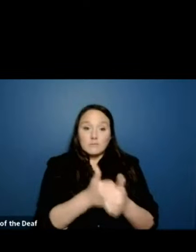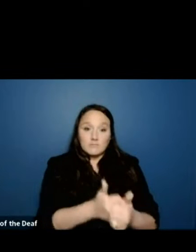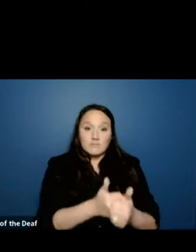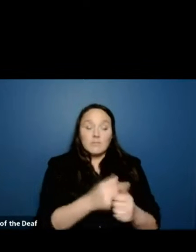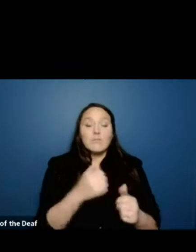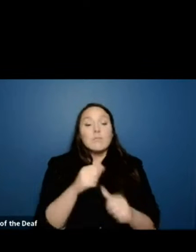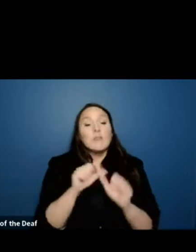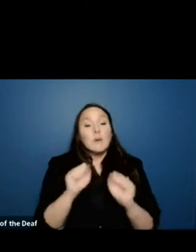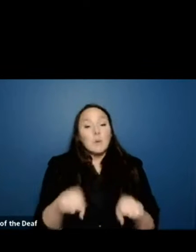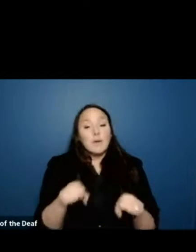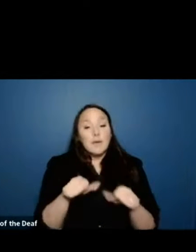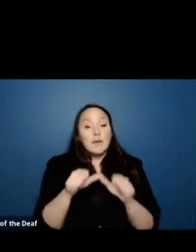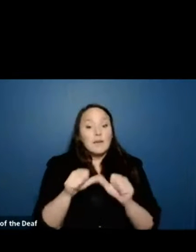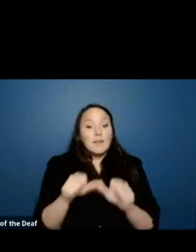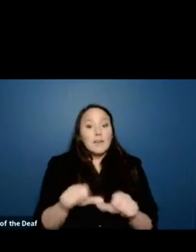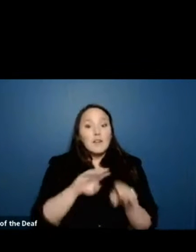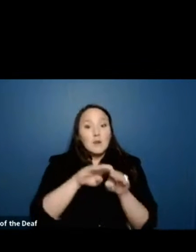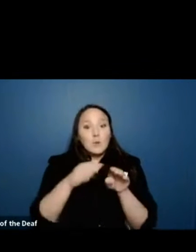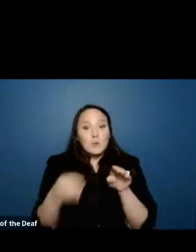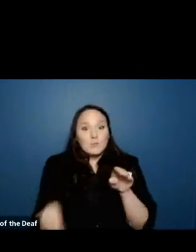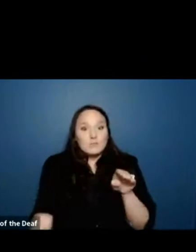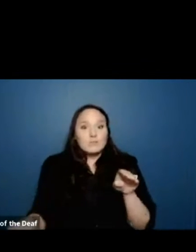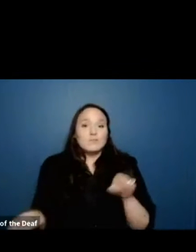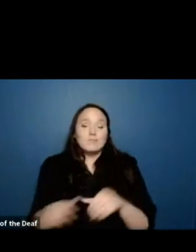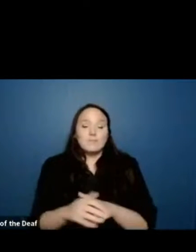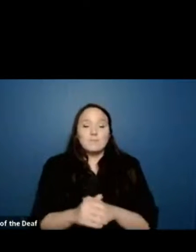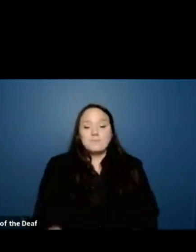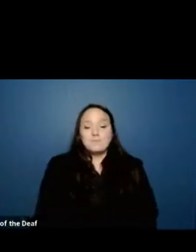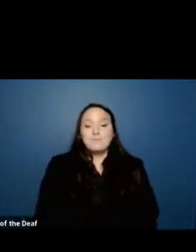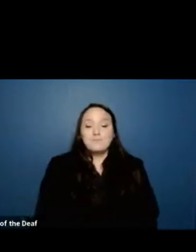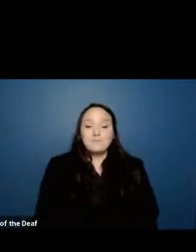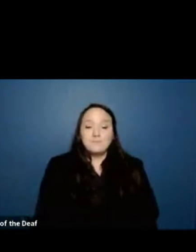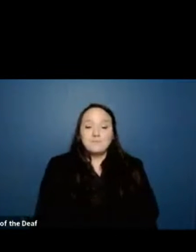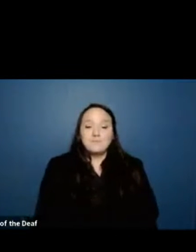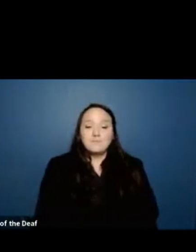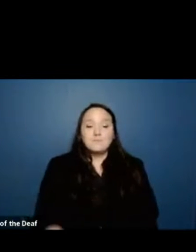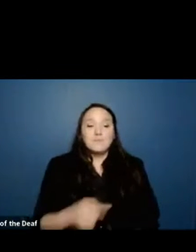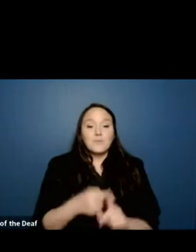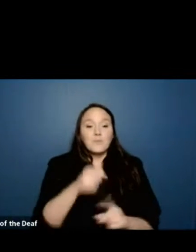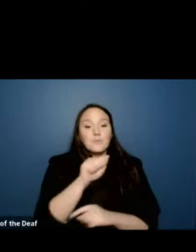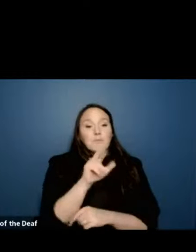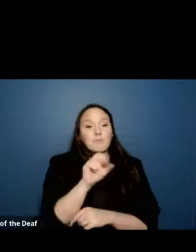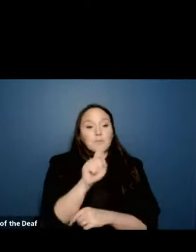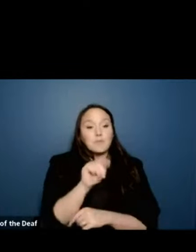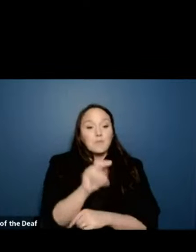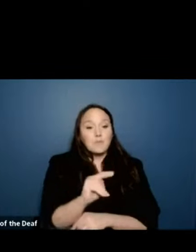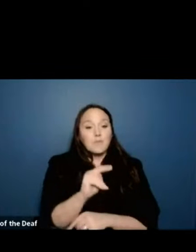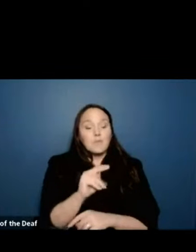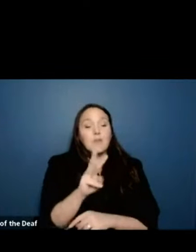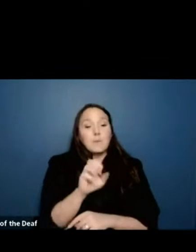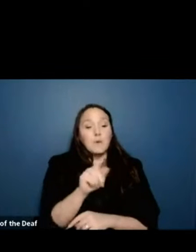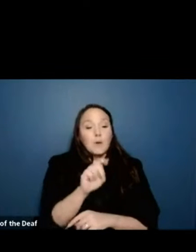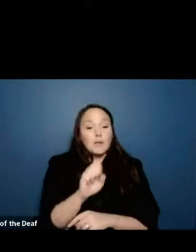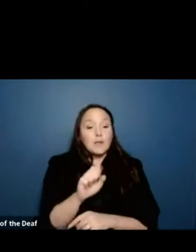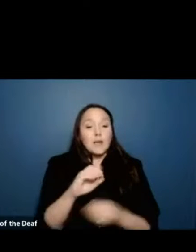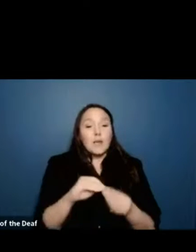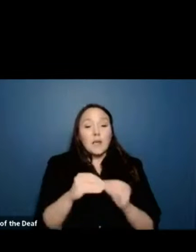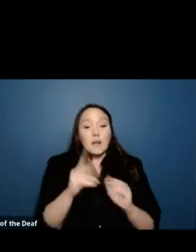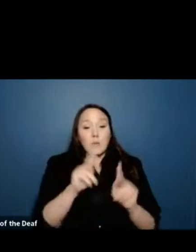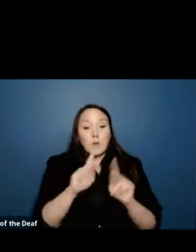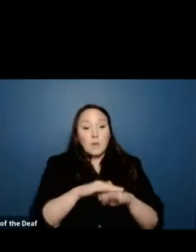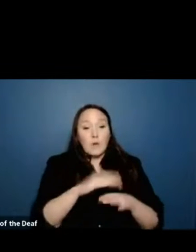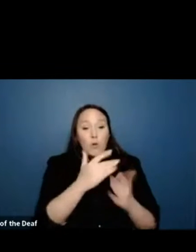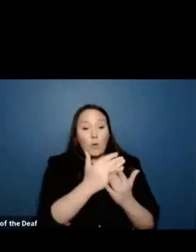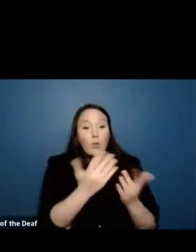keep the momentum moving forward that we have right now. From Austin with WATE, does the number of people on the wait list